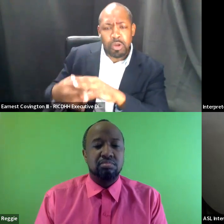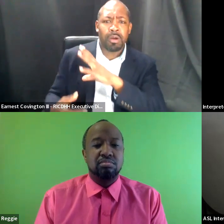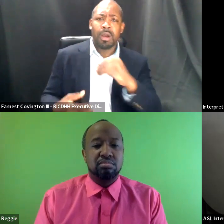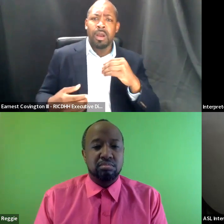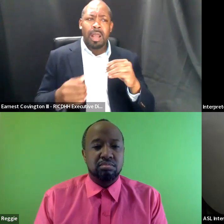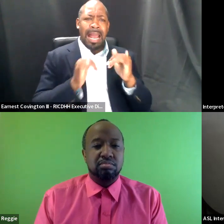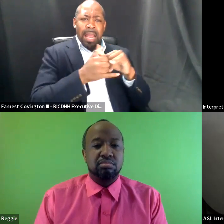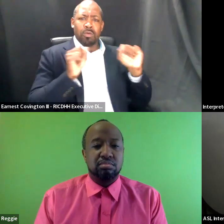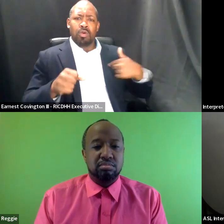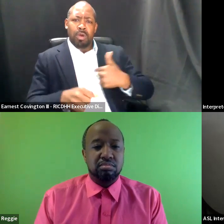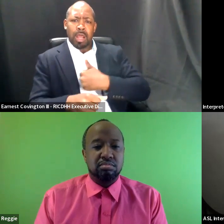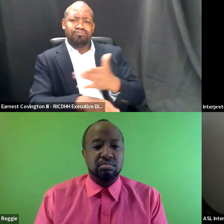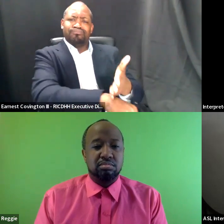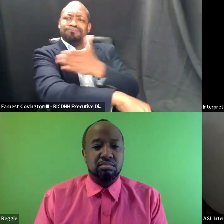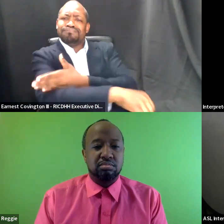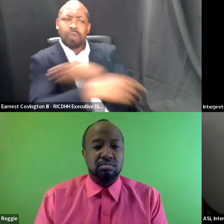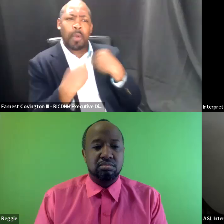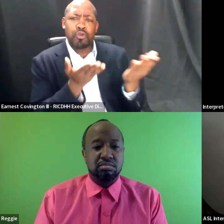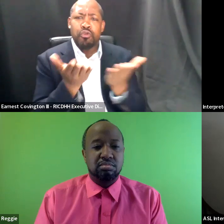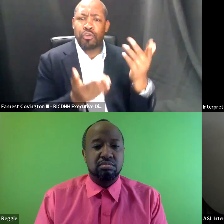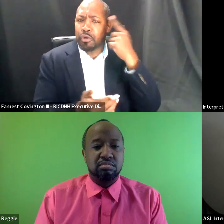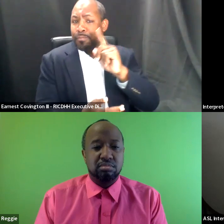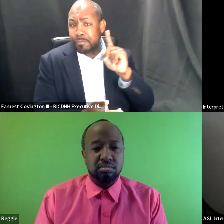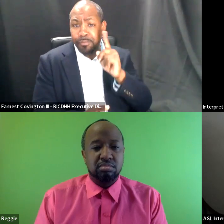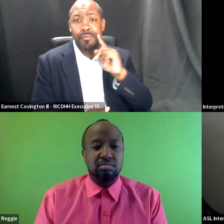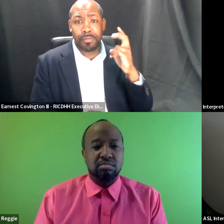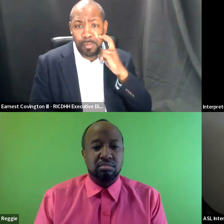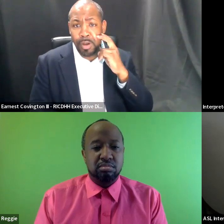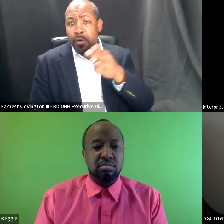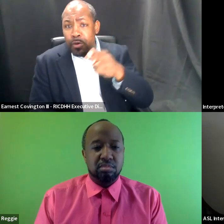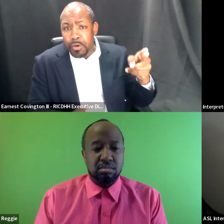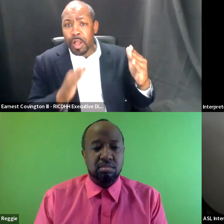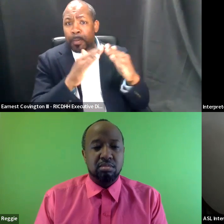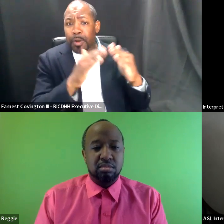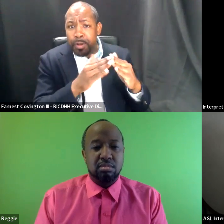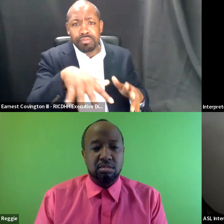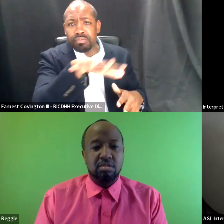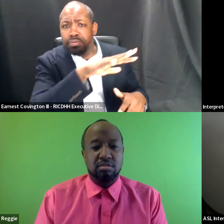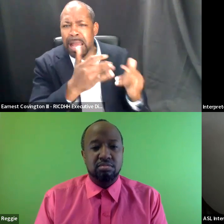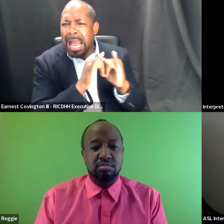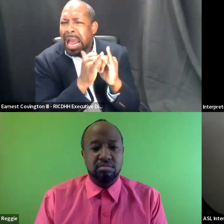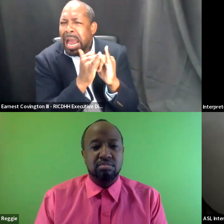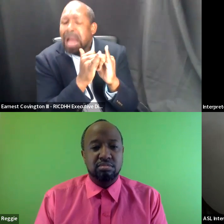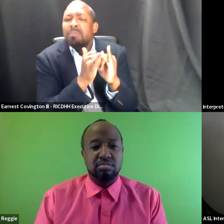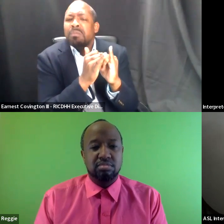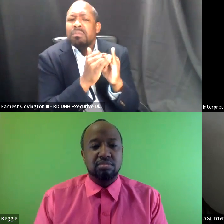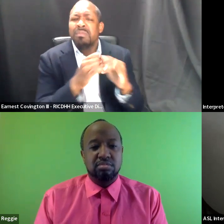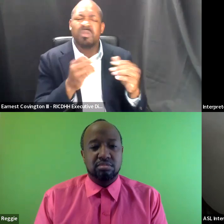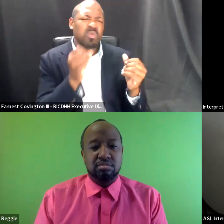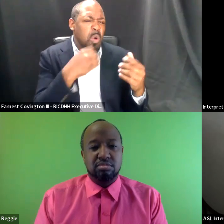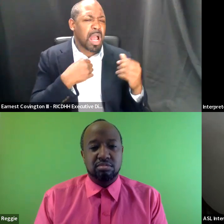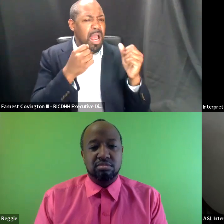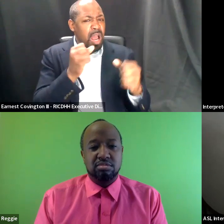commission can maybe bridge these gaps with BIPOC communities in particular, but also with